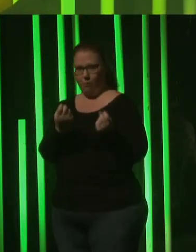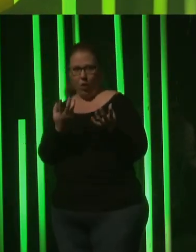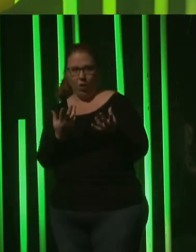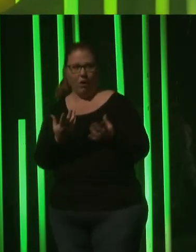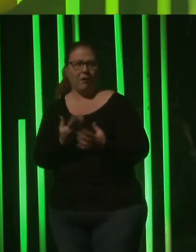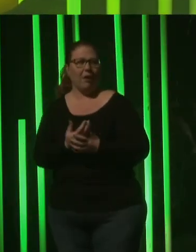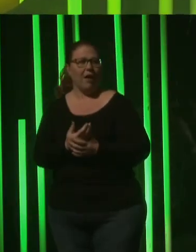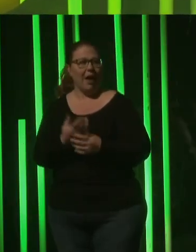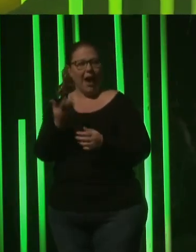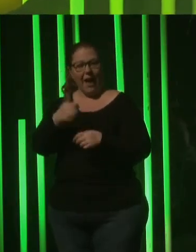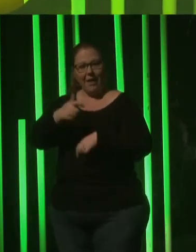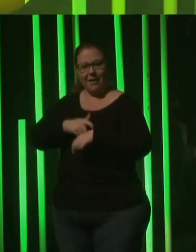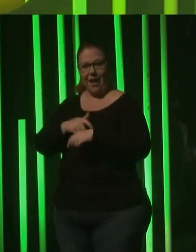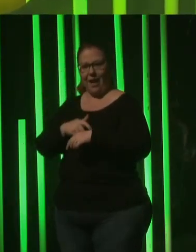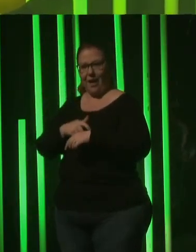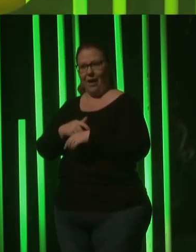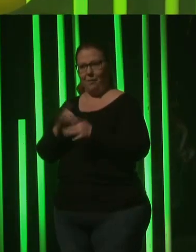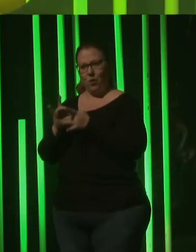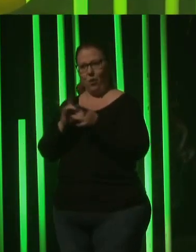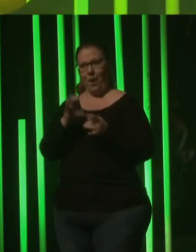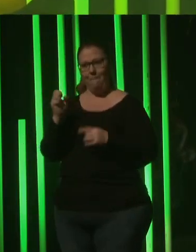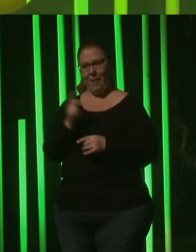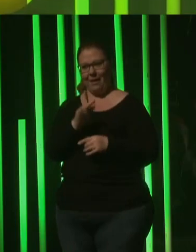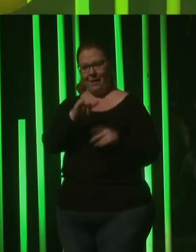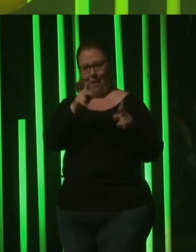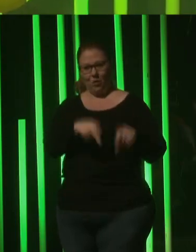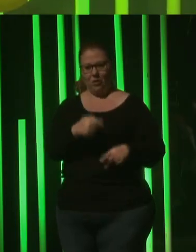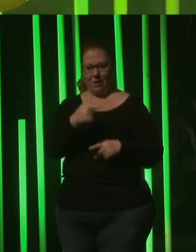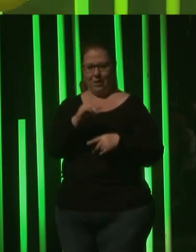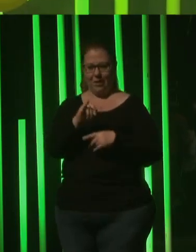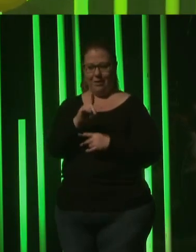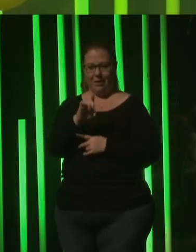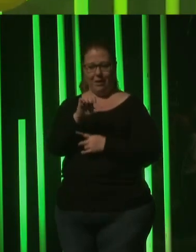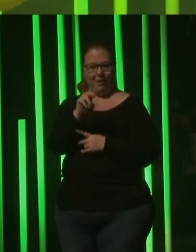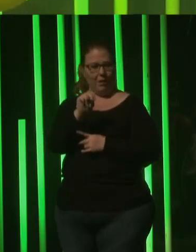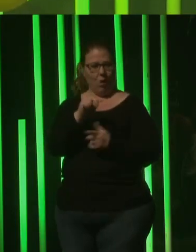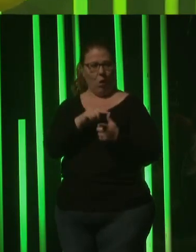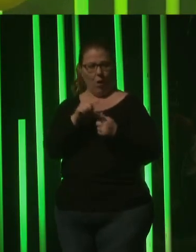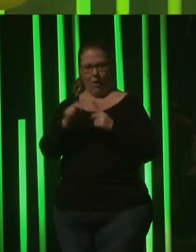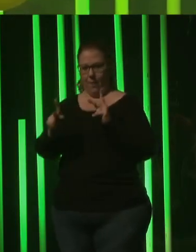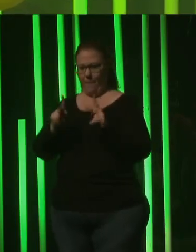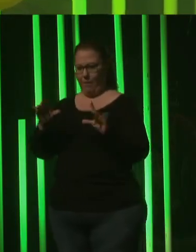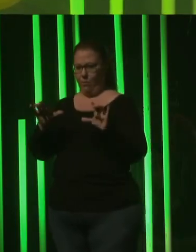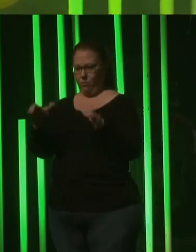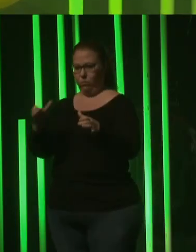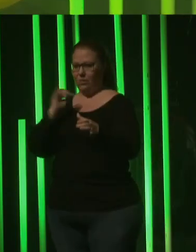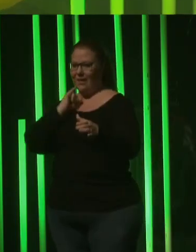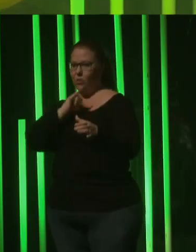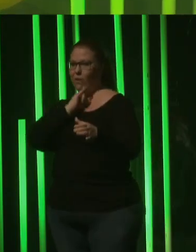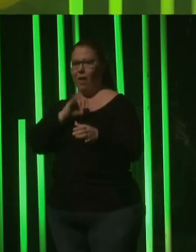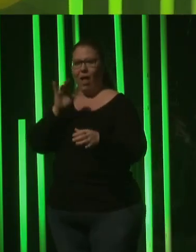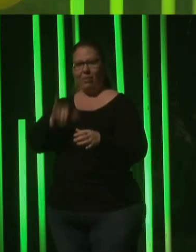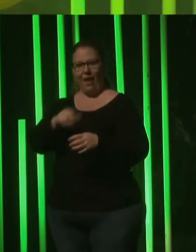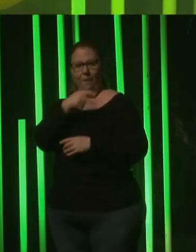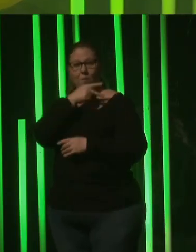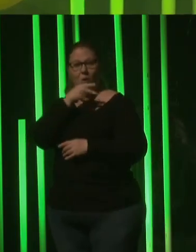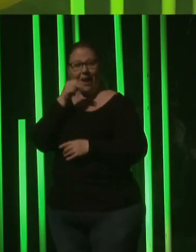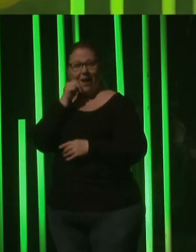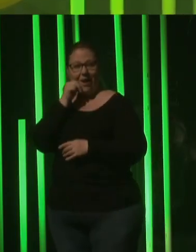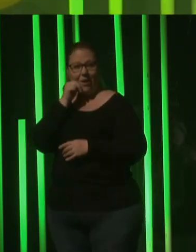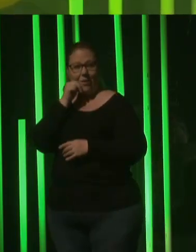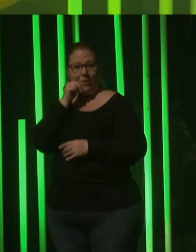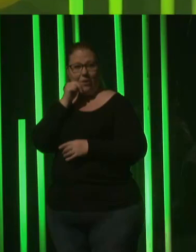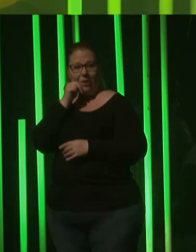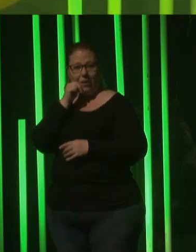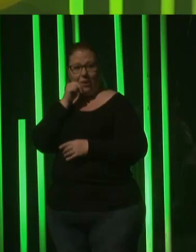anytime it's referring back to the person Gideon or the people of Israel, that pronoun is referring to